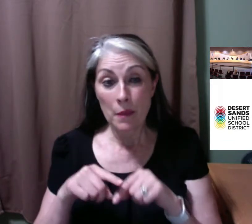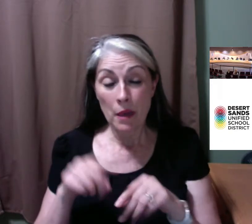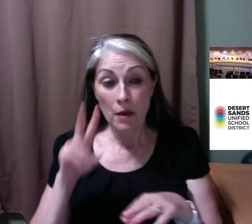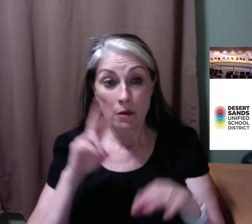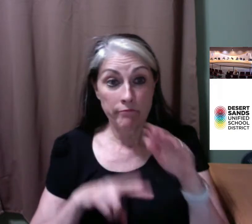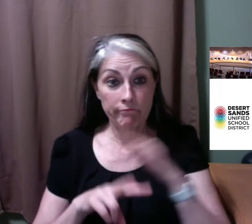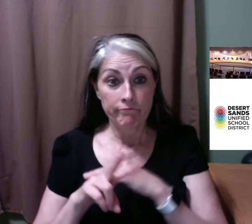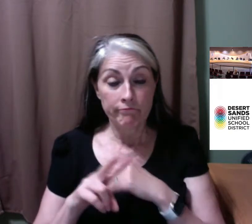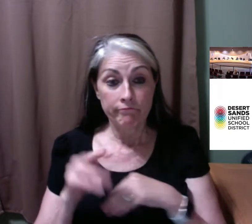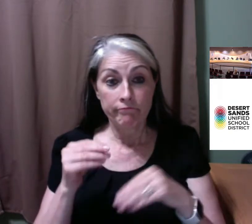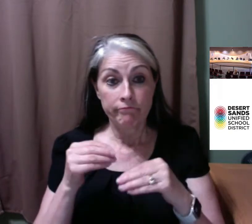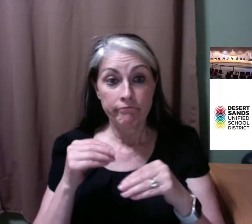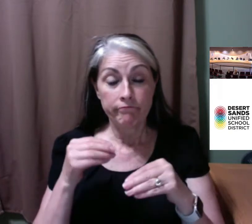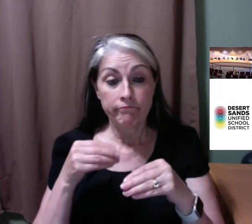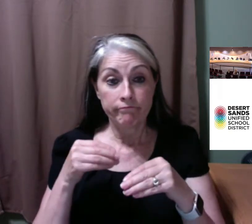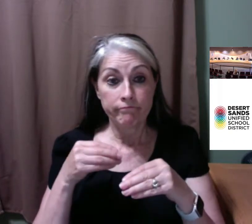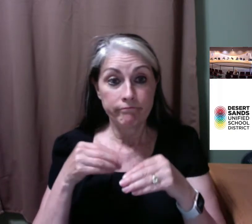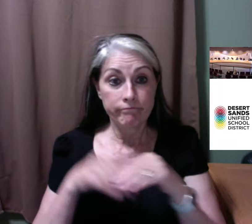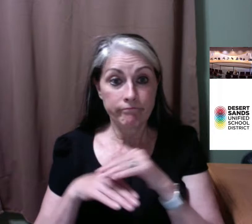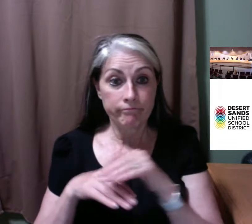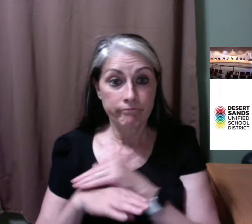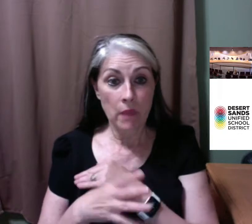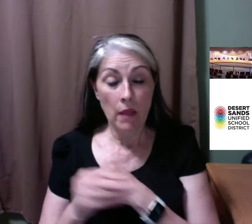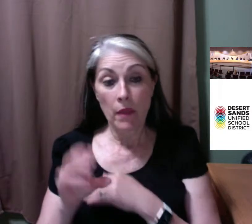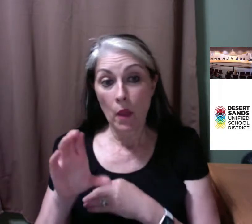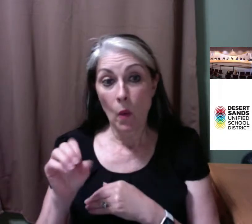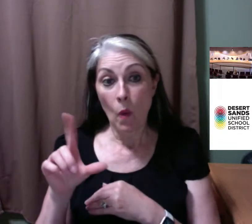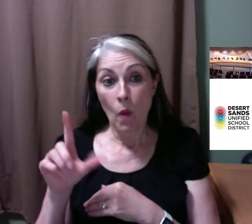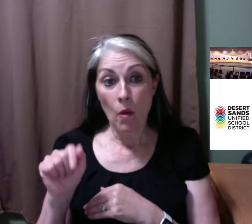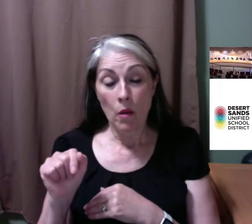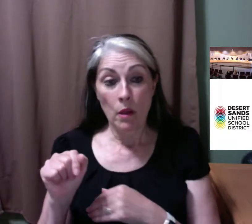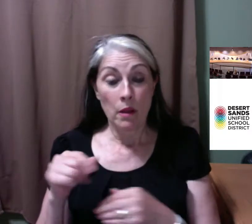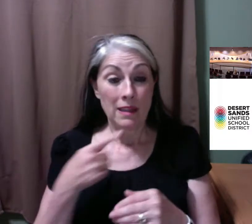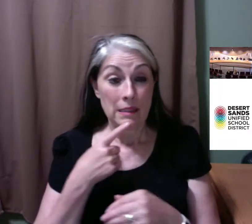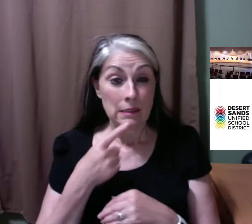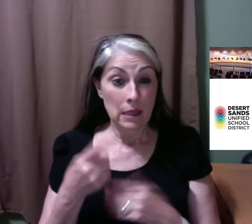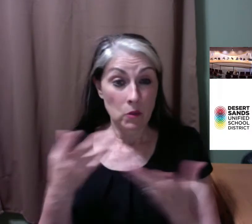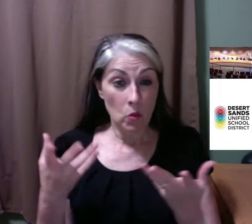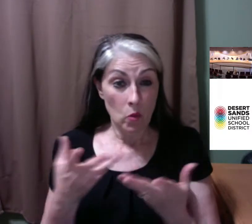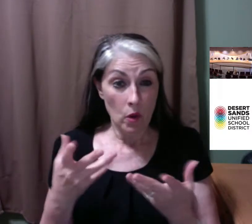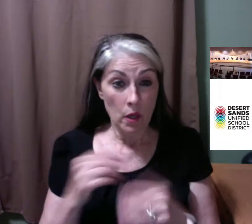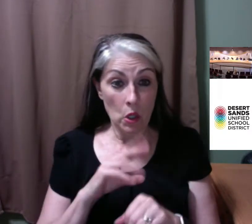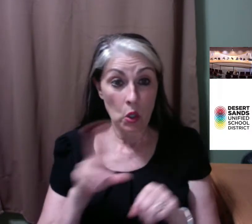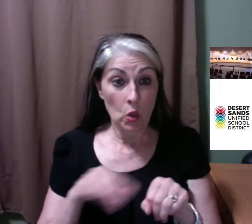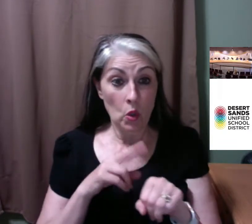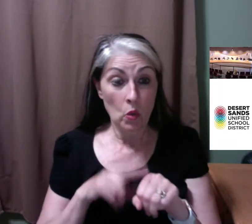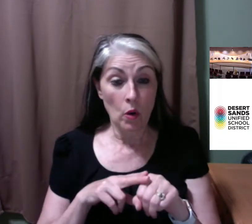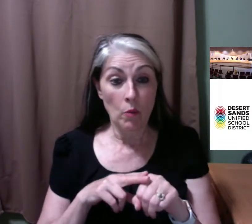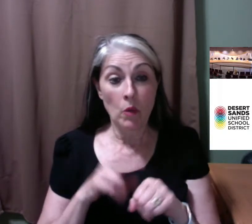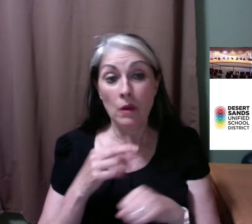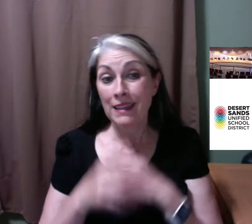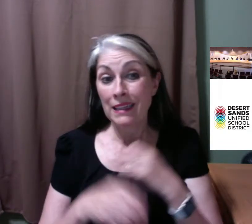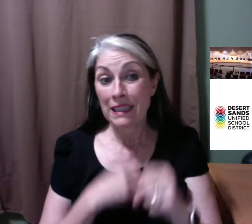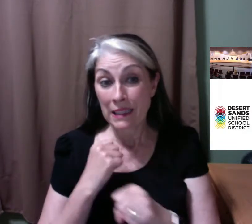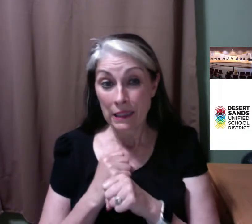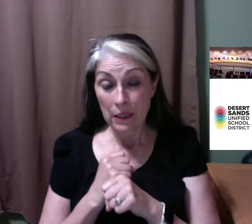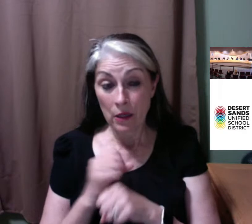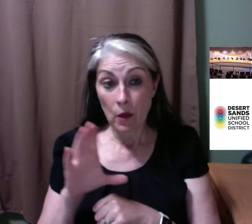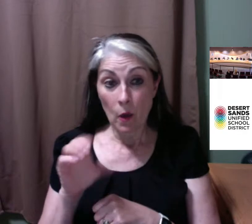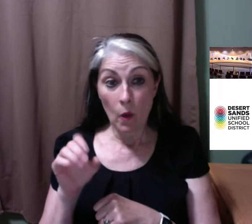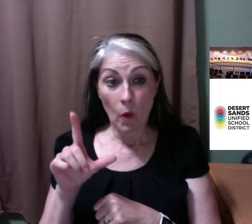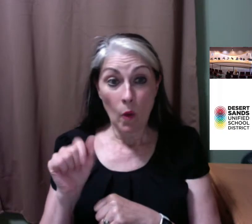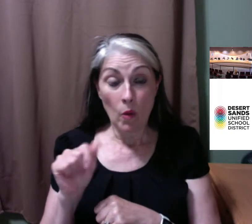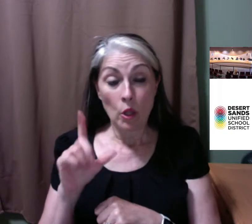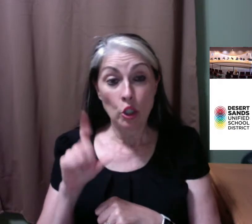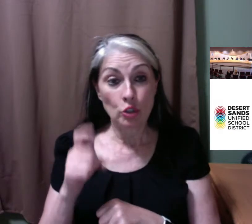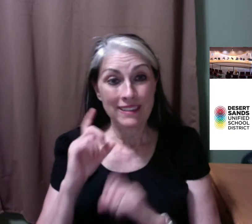the enrollment decline and the COLA. So what that tells you is normally in a normal year, COLA is supposed